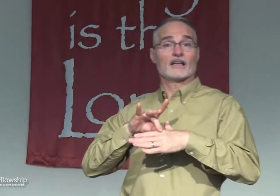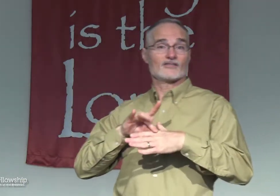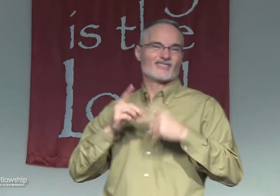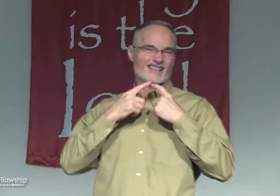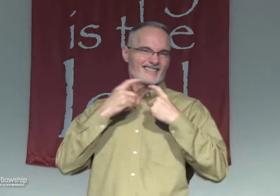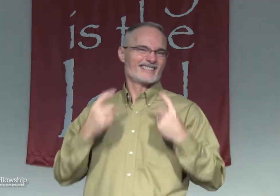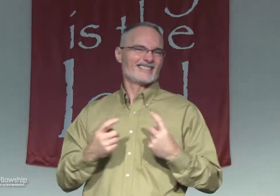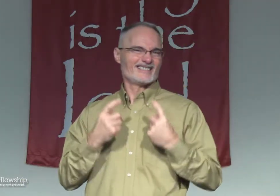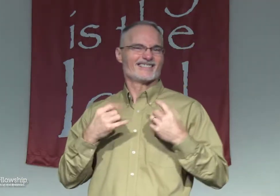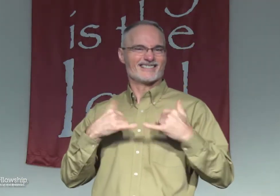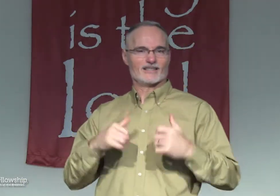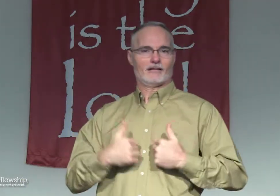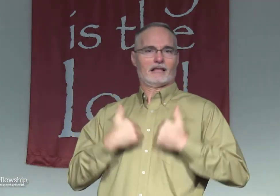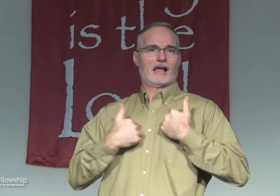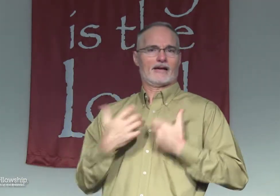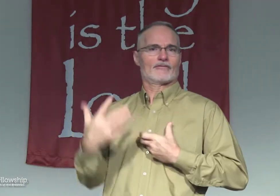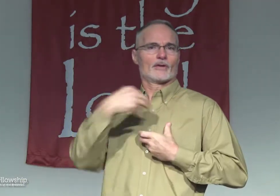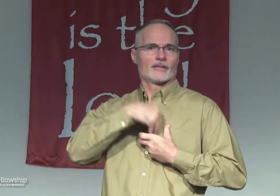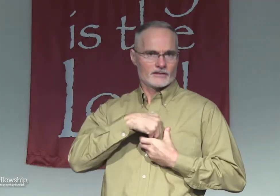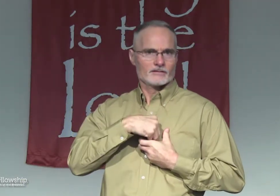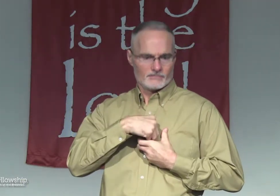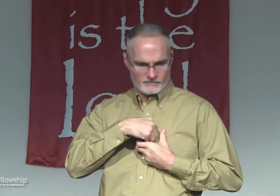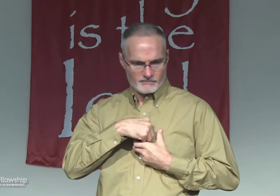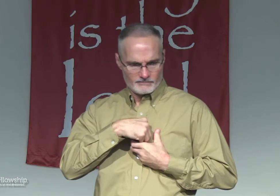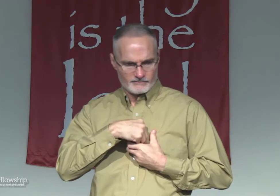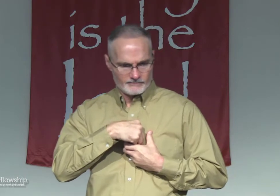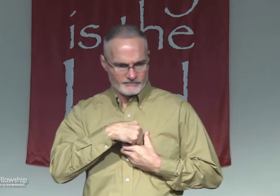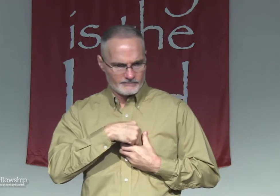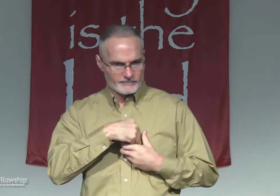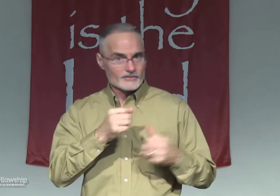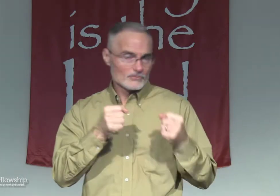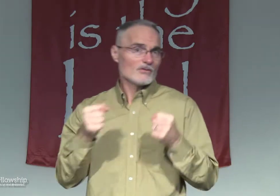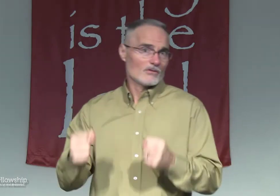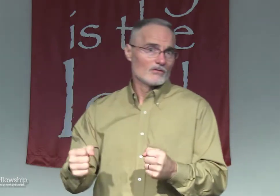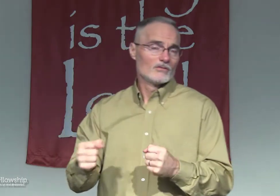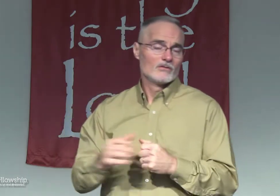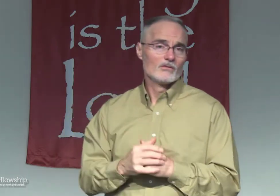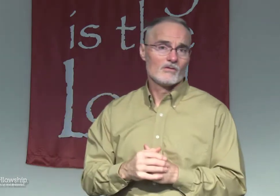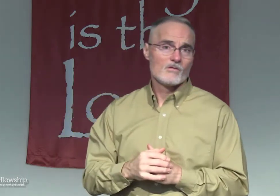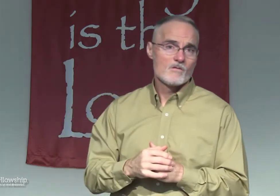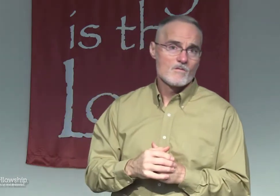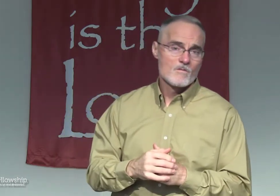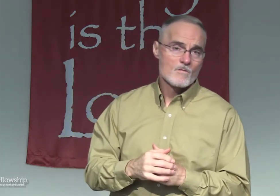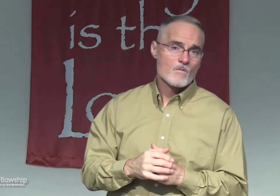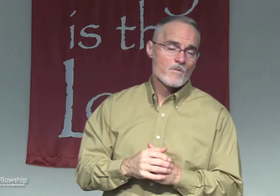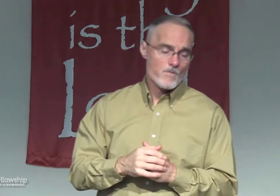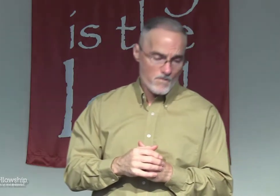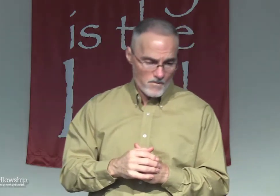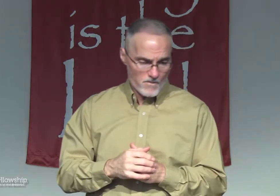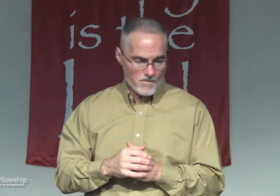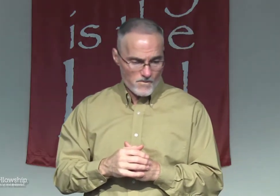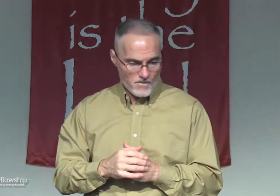Now, you know, we mentioned last week, the flesh, the sin is still alive within us, right? And it's powerful. It's